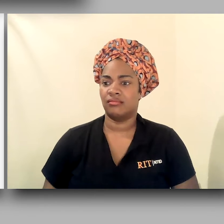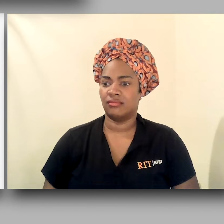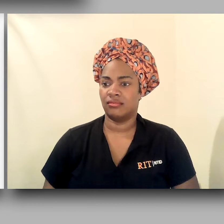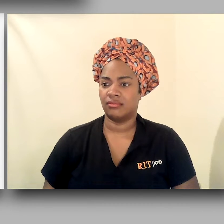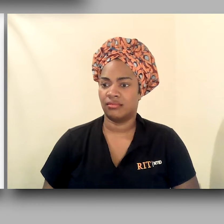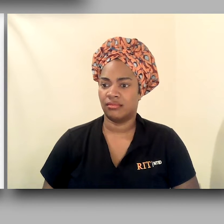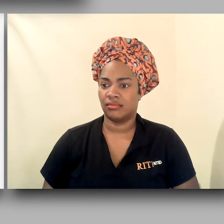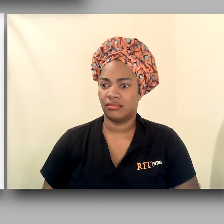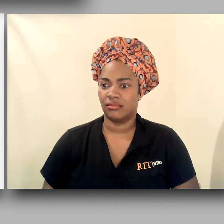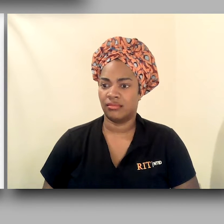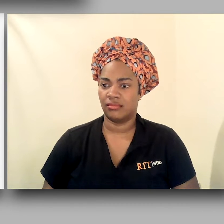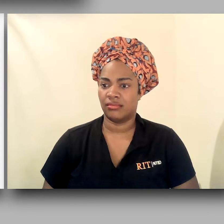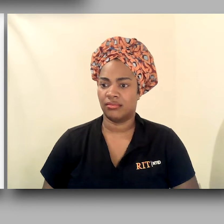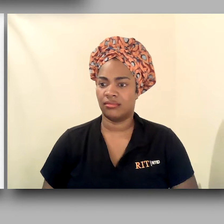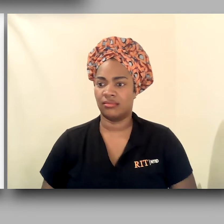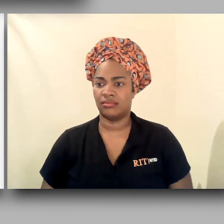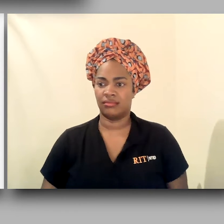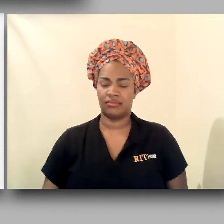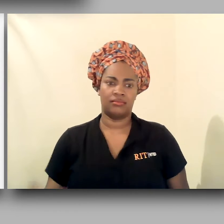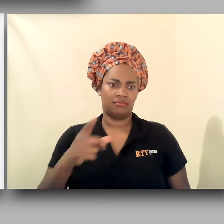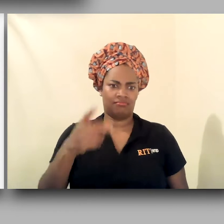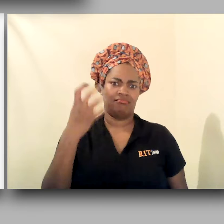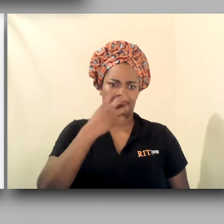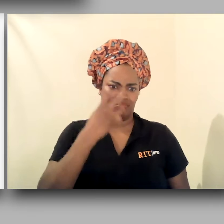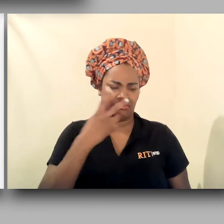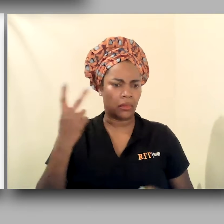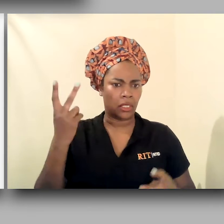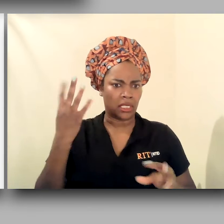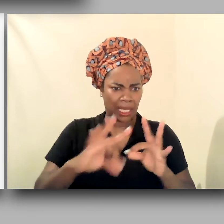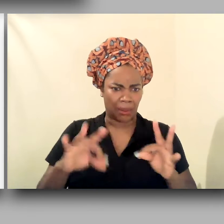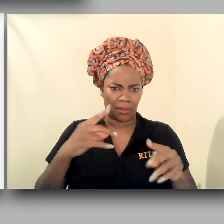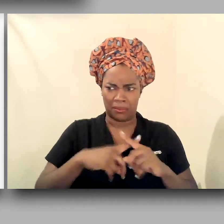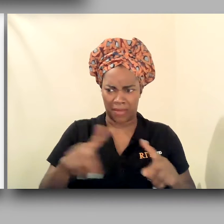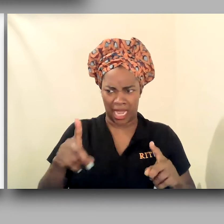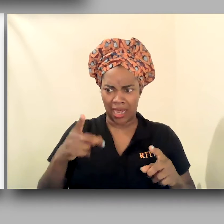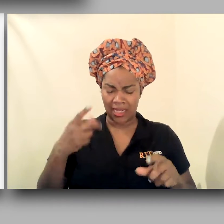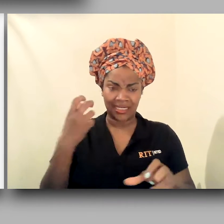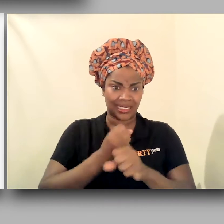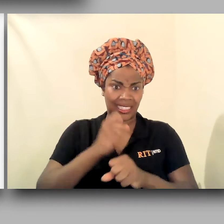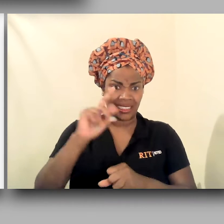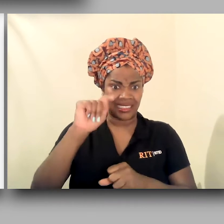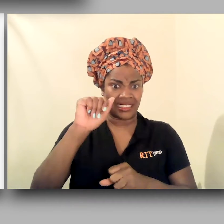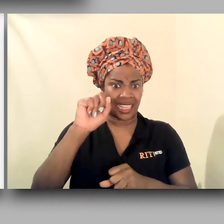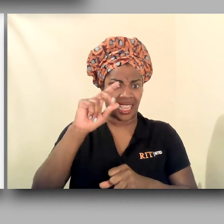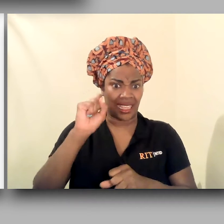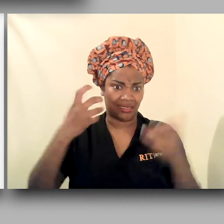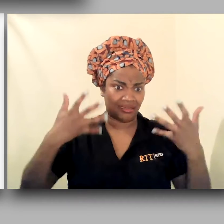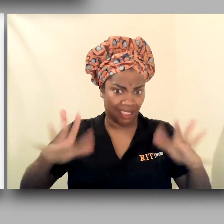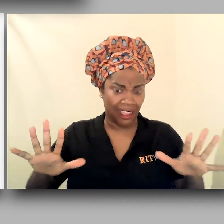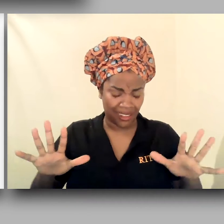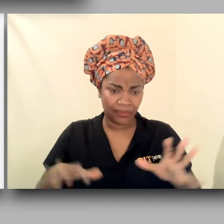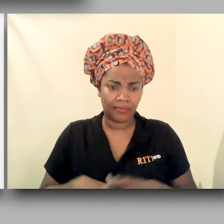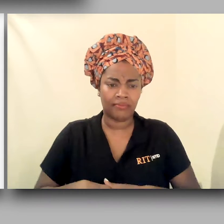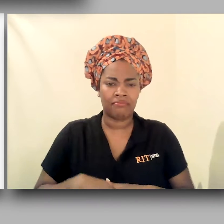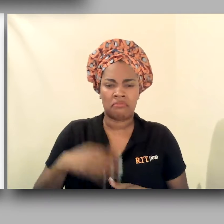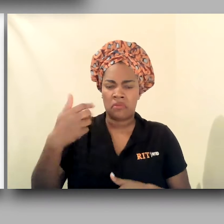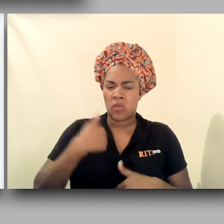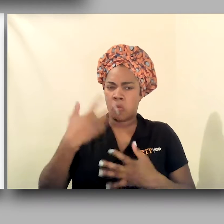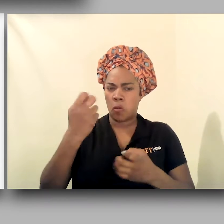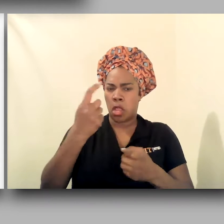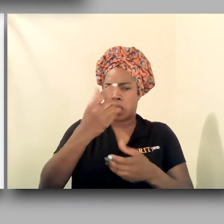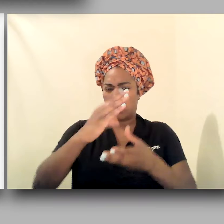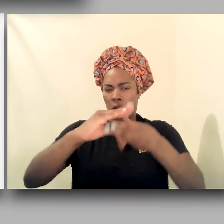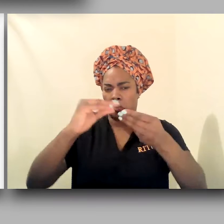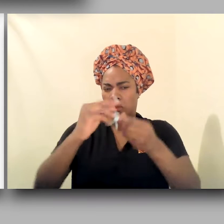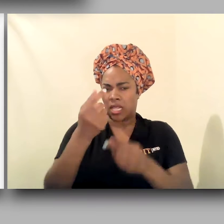So those were very simple, but wow, they were very effective and they got the task done. So the